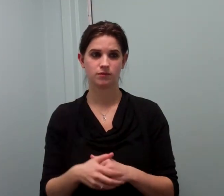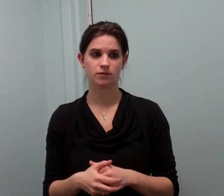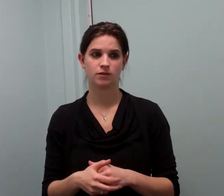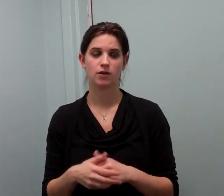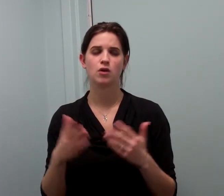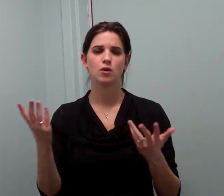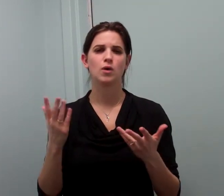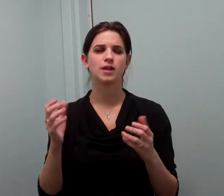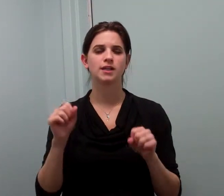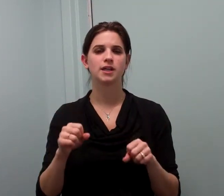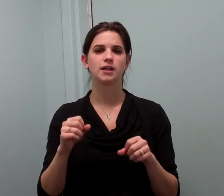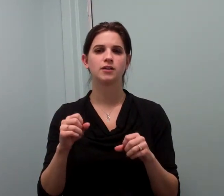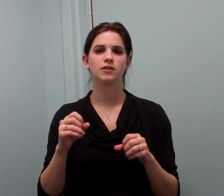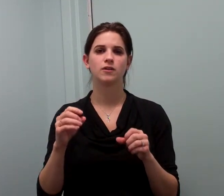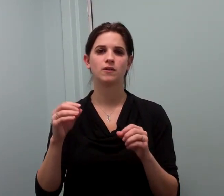Adam?